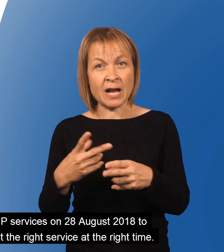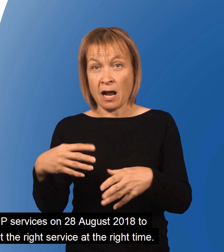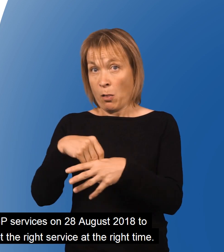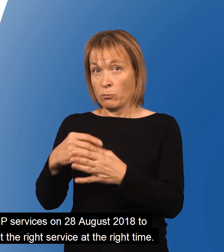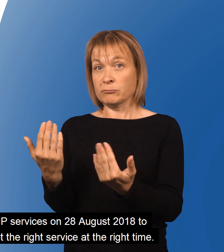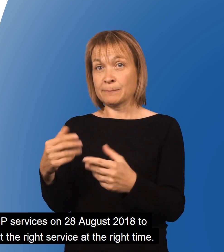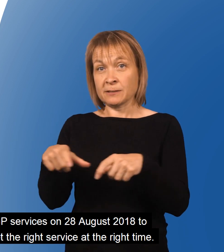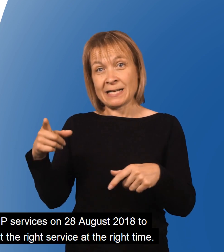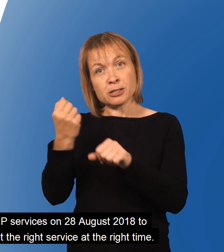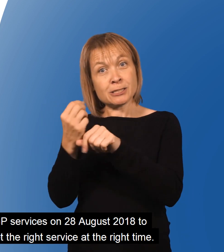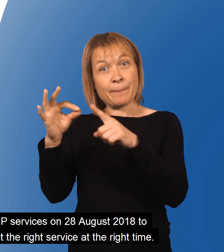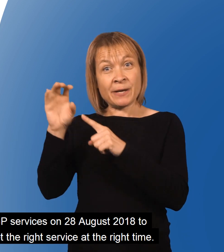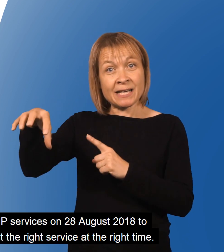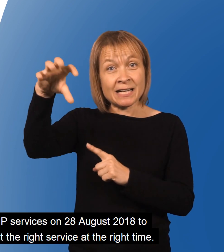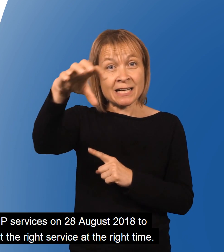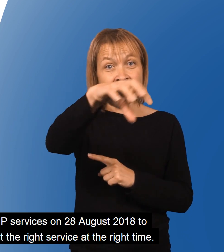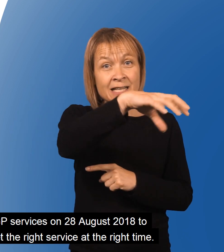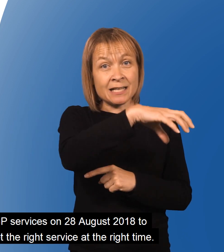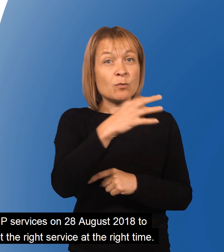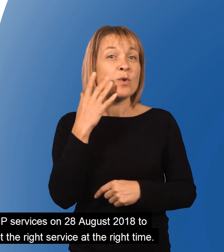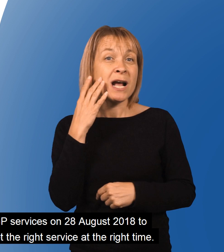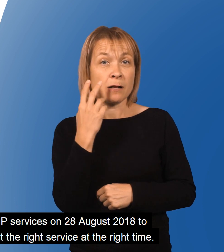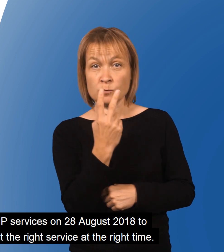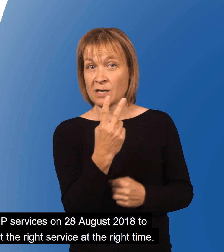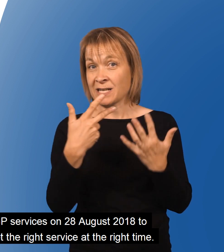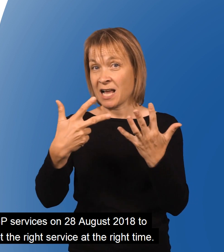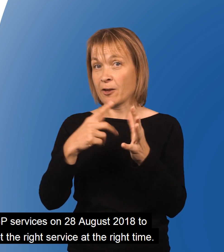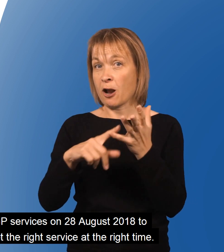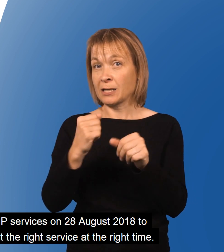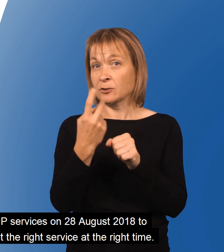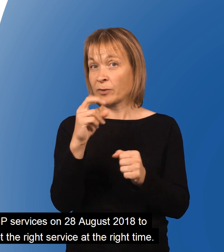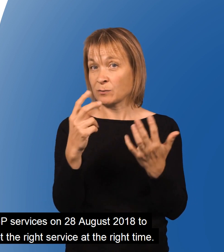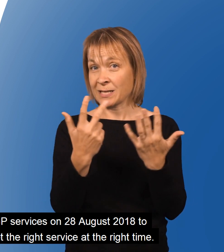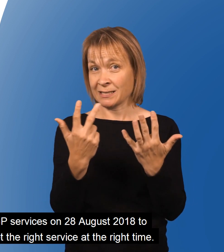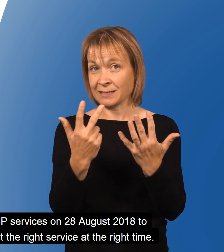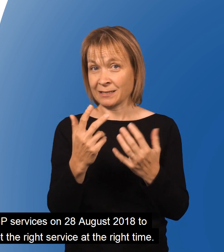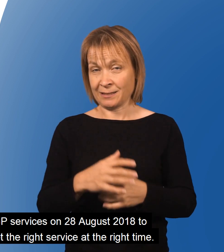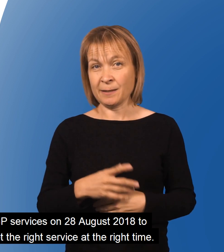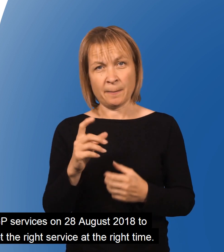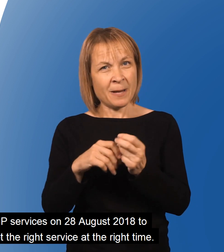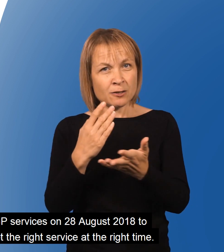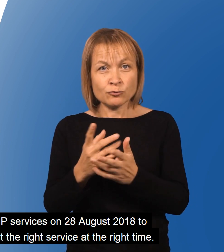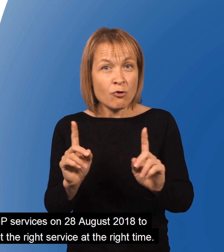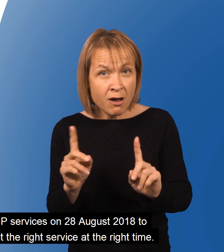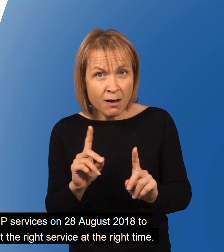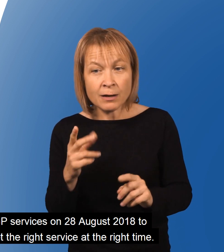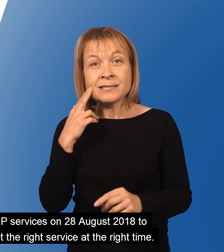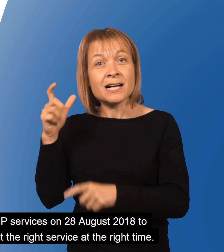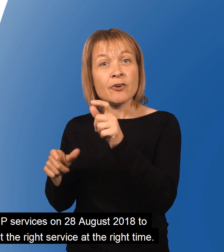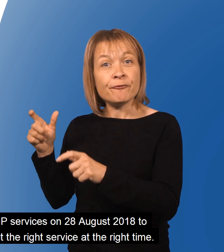GP services, on the 28th of August 2018 to ensure that deaf patients get the right service at the